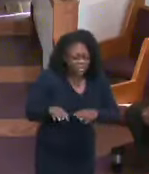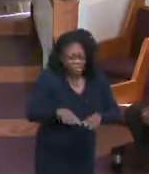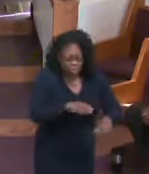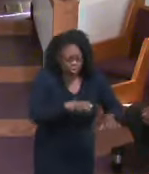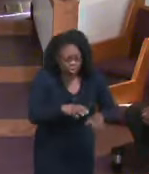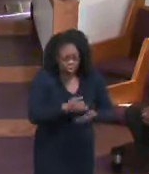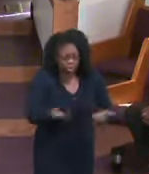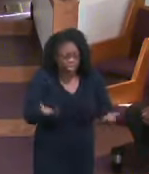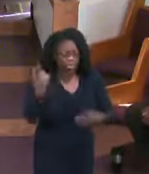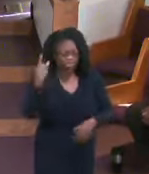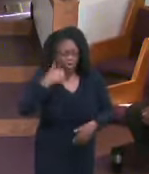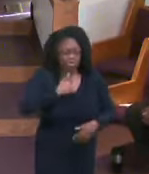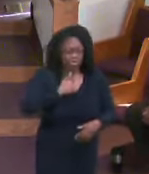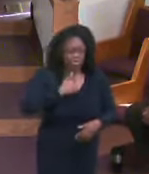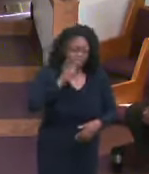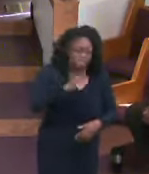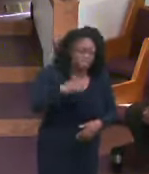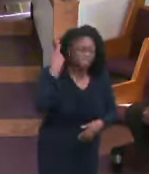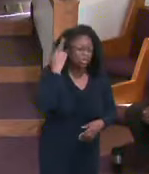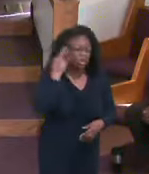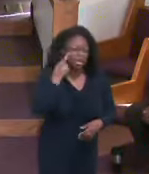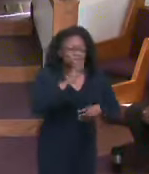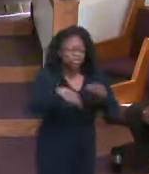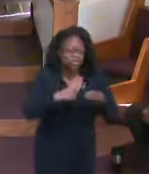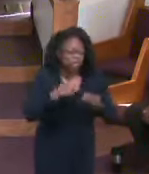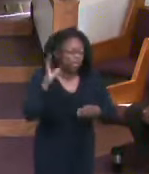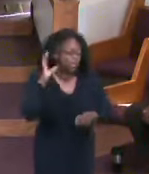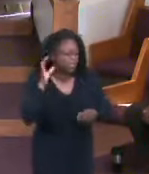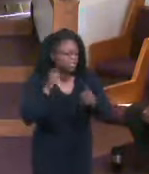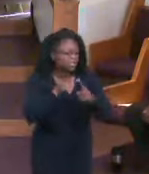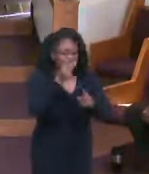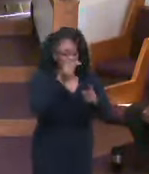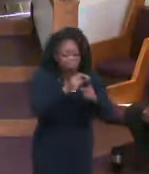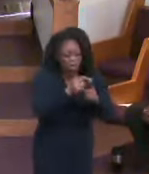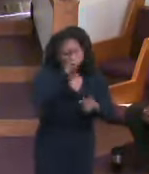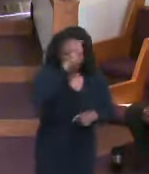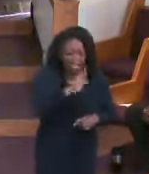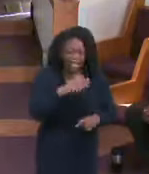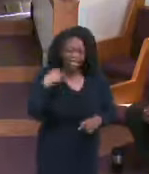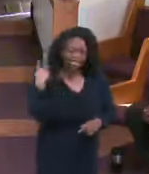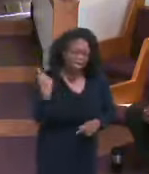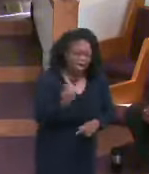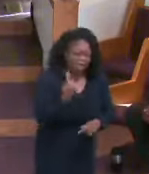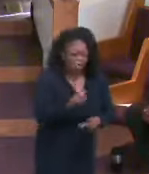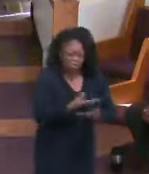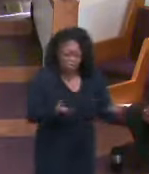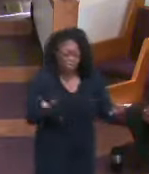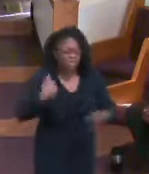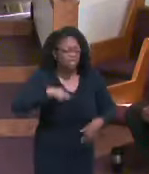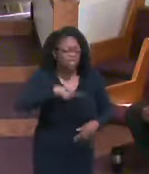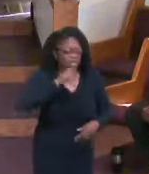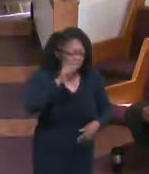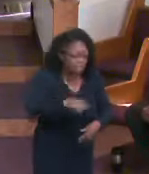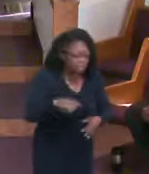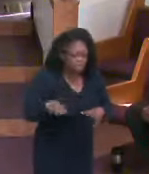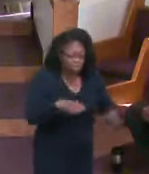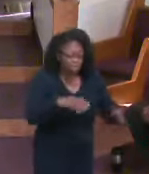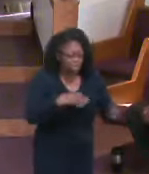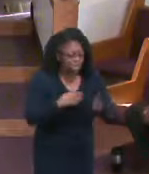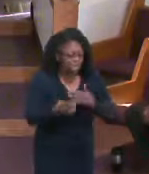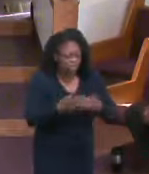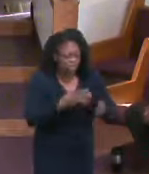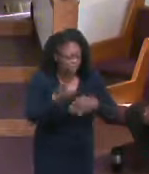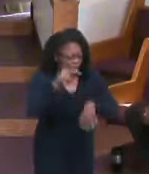realize that whenever we listen to the word of God, there is always something that we must do. Even though Peter